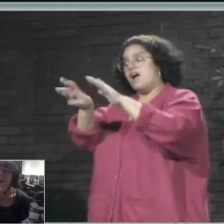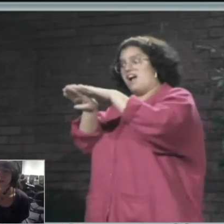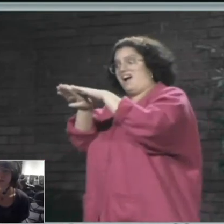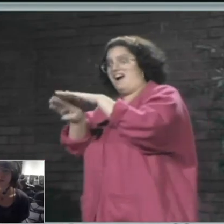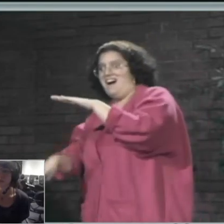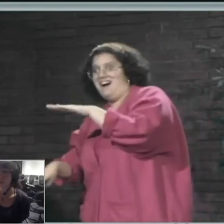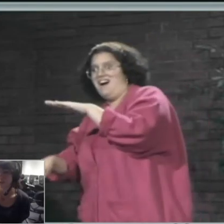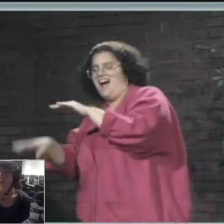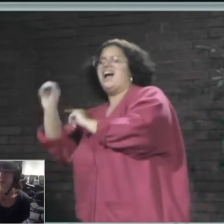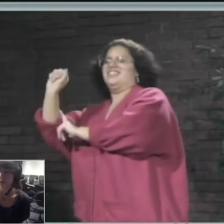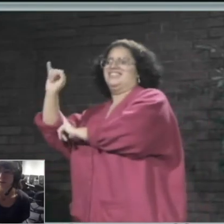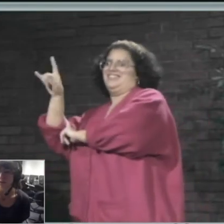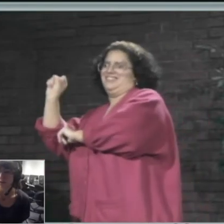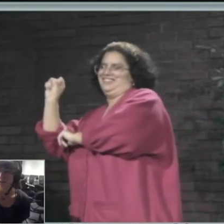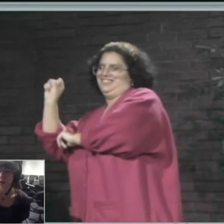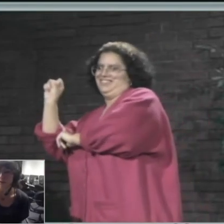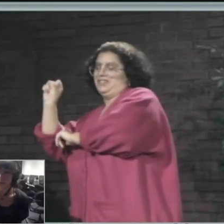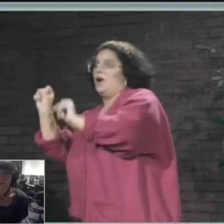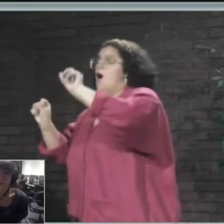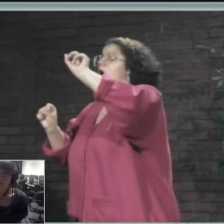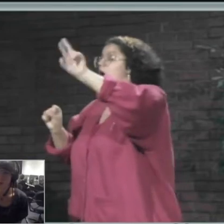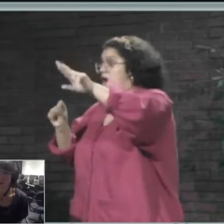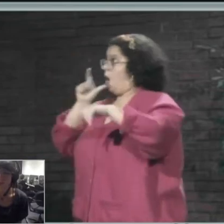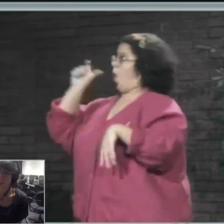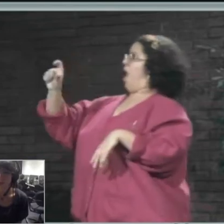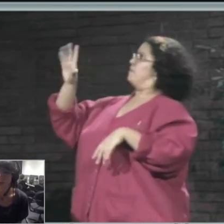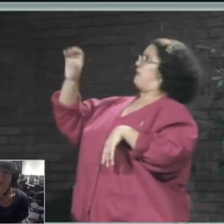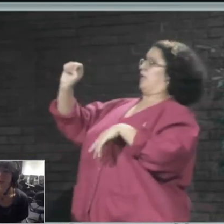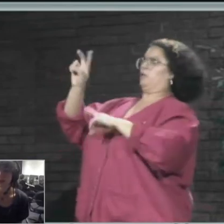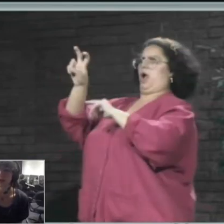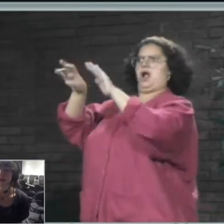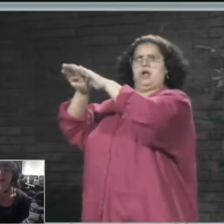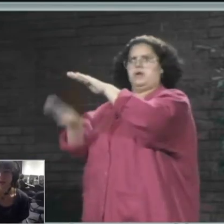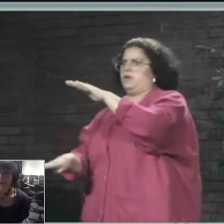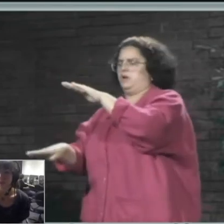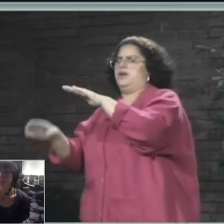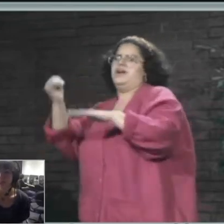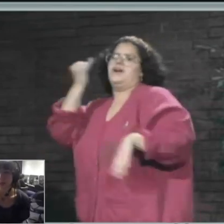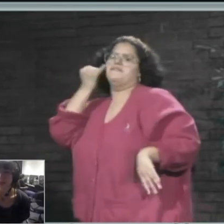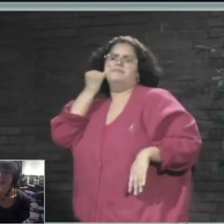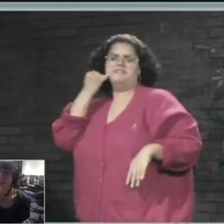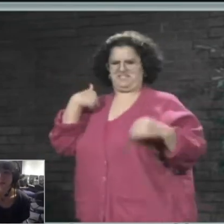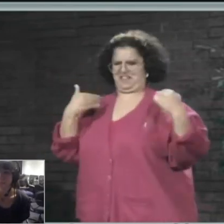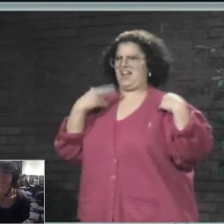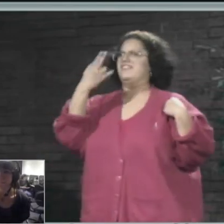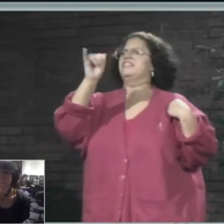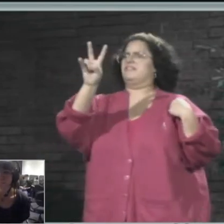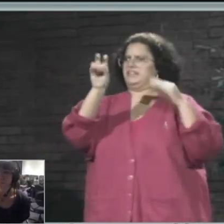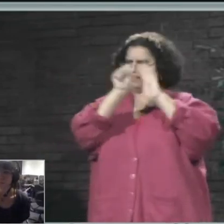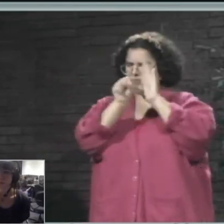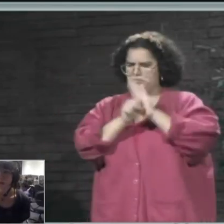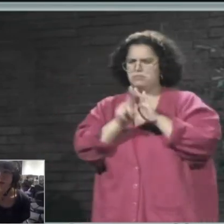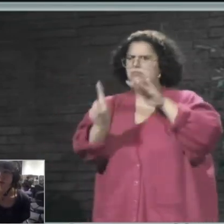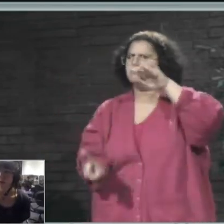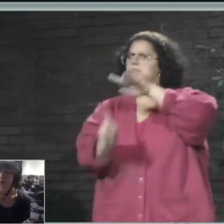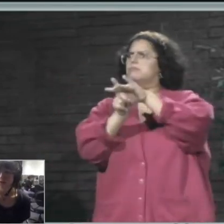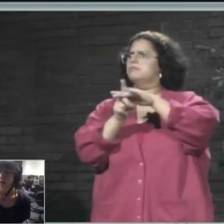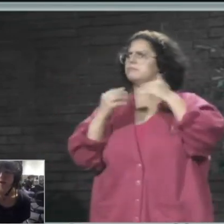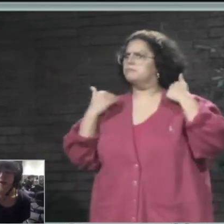means that you have HIV. If you have less than 200 blood cell count, that's when it's AIDS. Now, it doesn't have